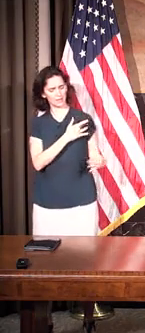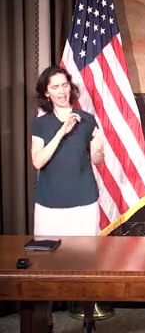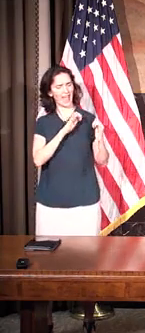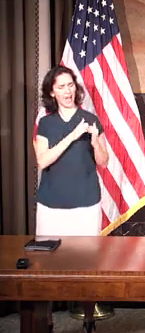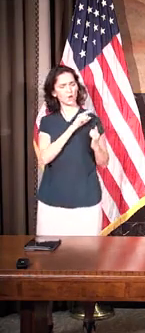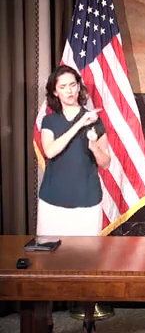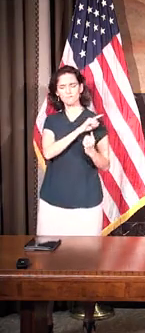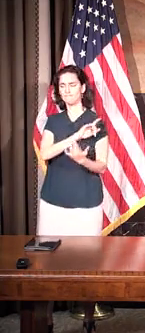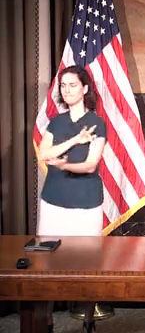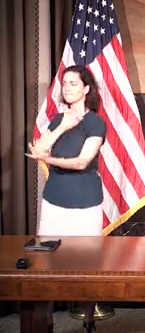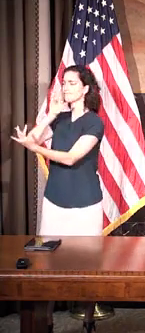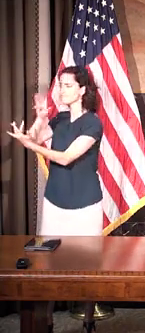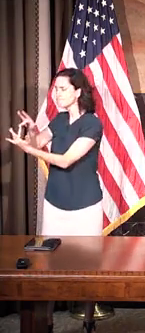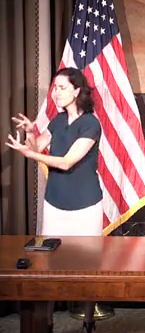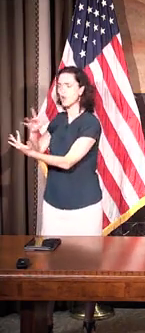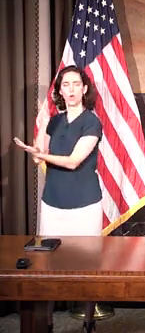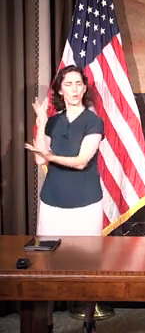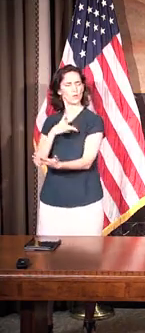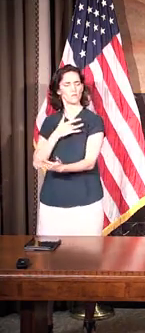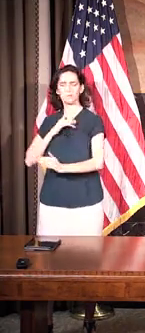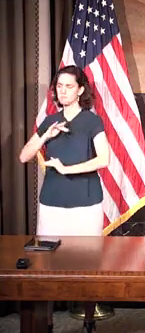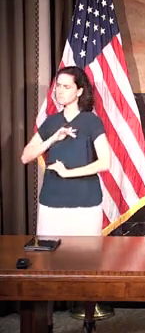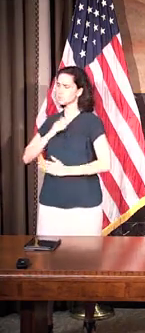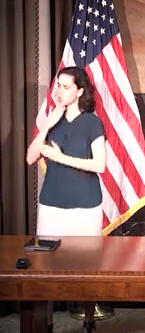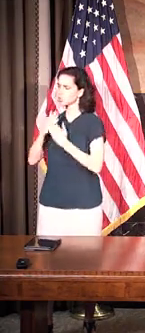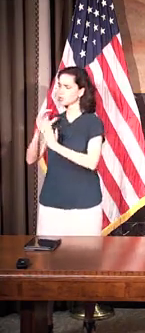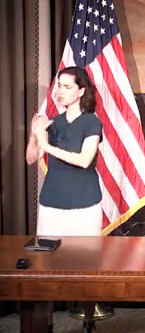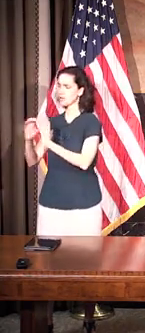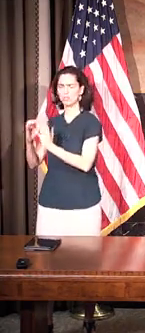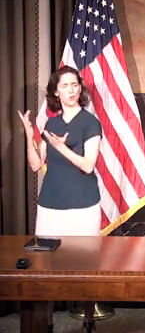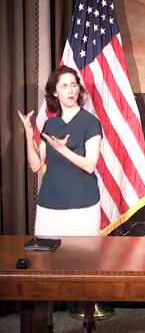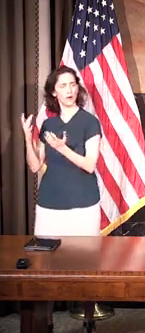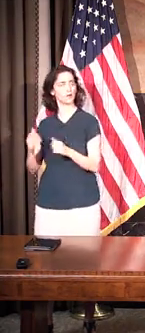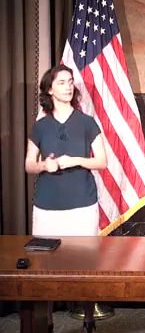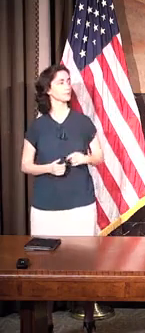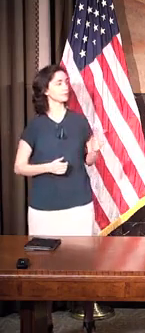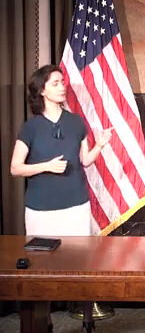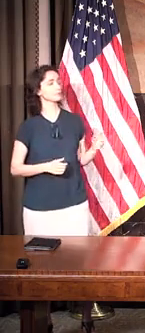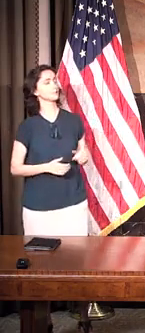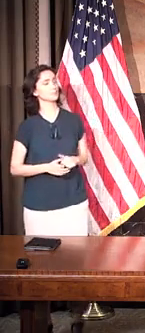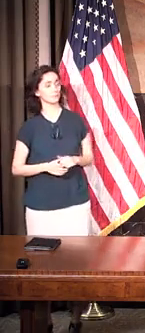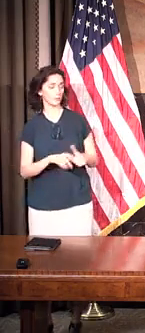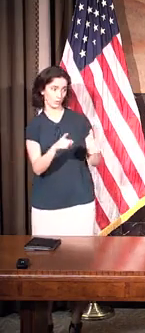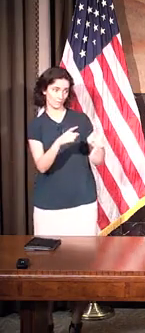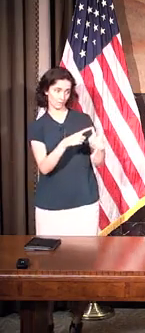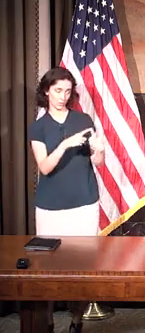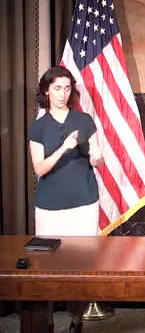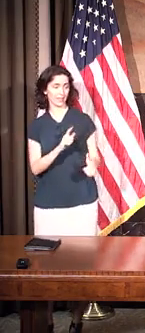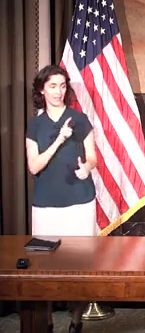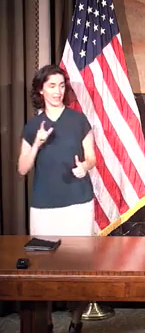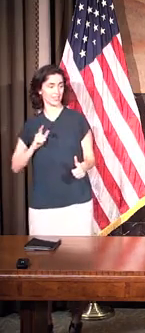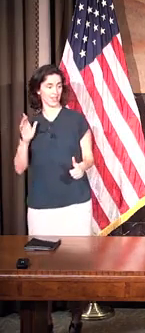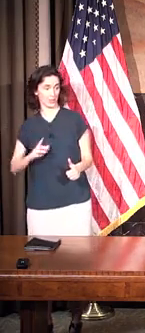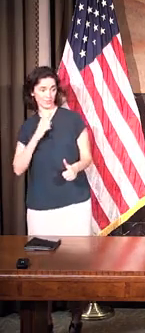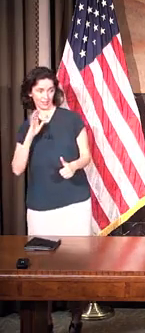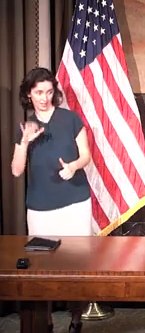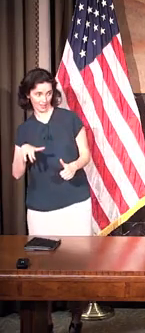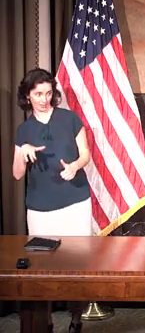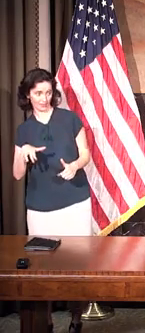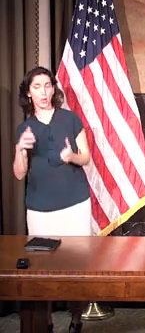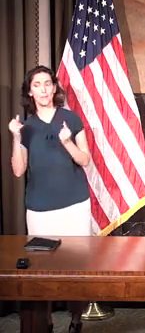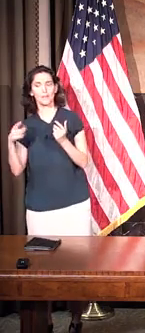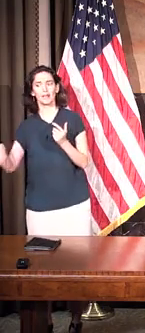them and why you think you've done enough there? Well, first of all, when a legislator says that, they're also many of them